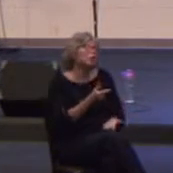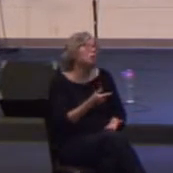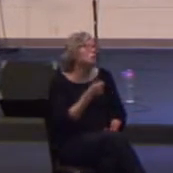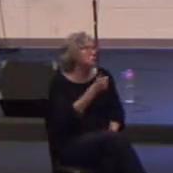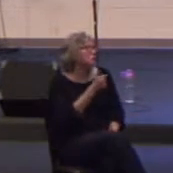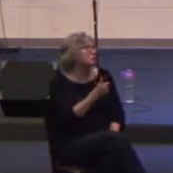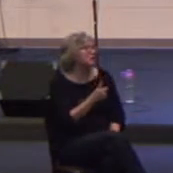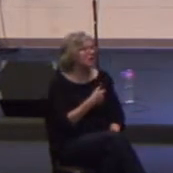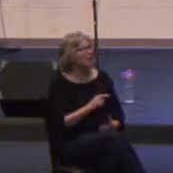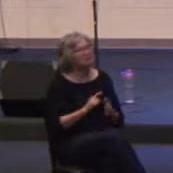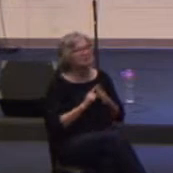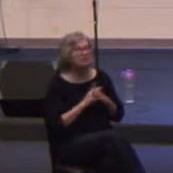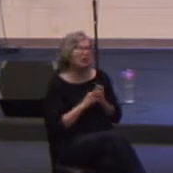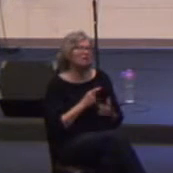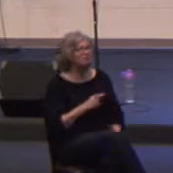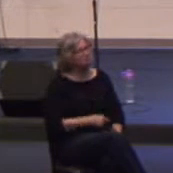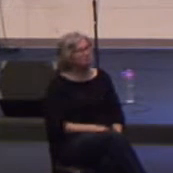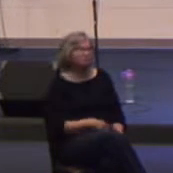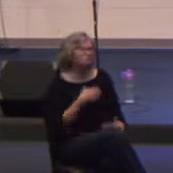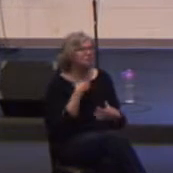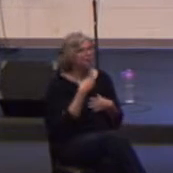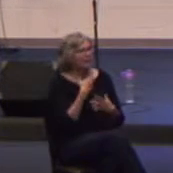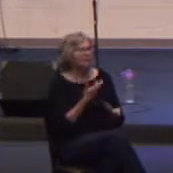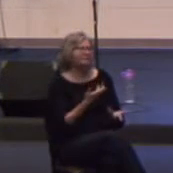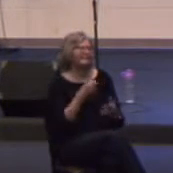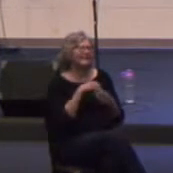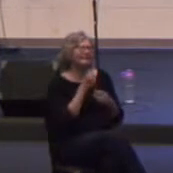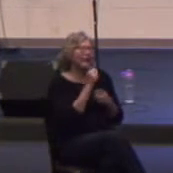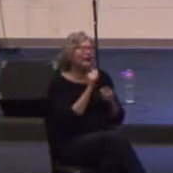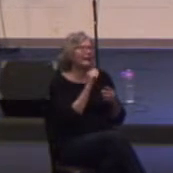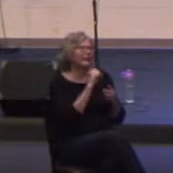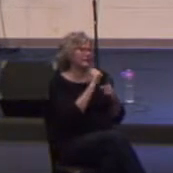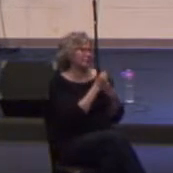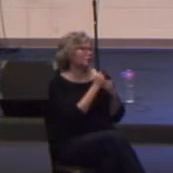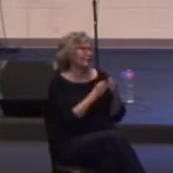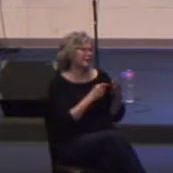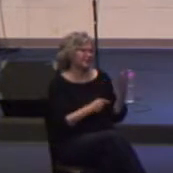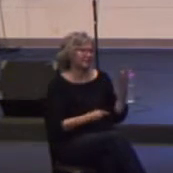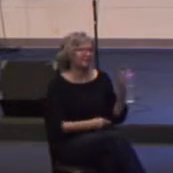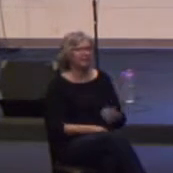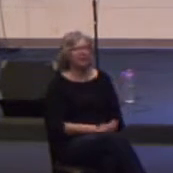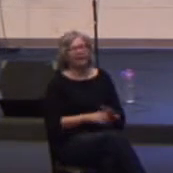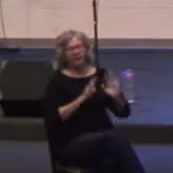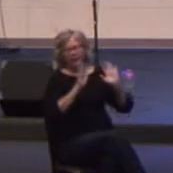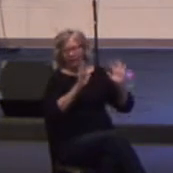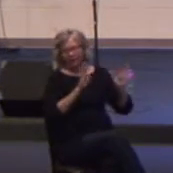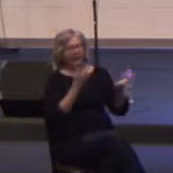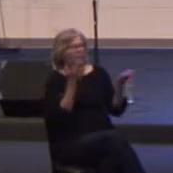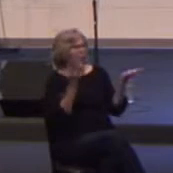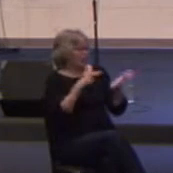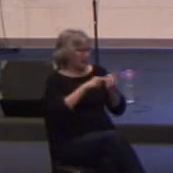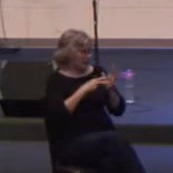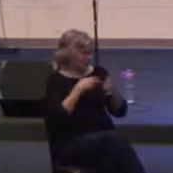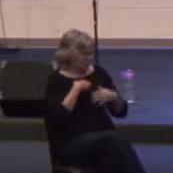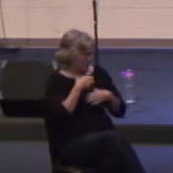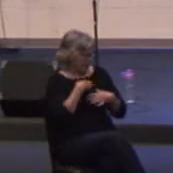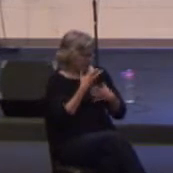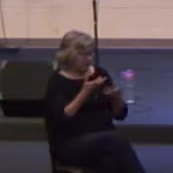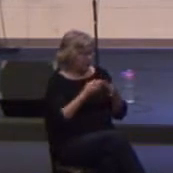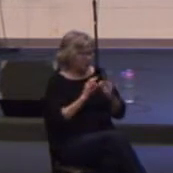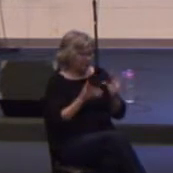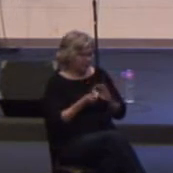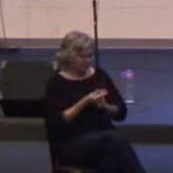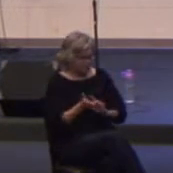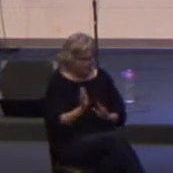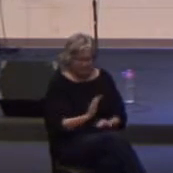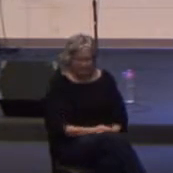the one in any of those circumstances or others who's doing the grumbling. Now, here's what I mean by grumbling. I want to clarify a couple